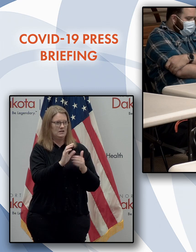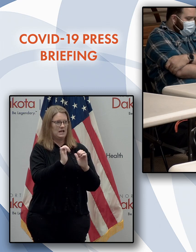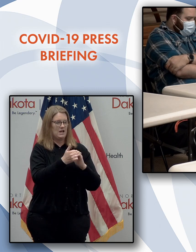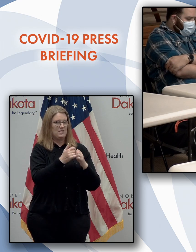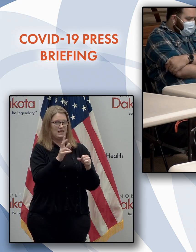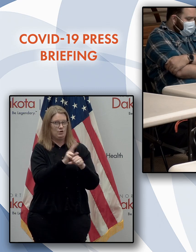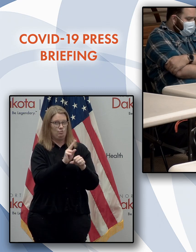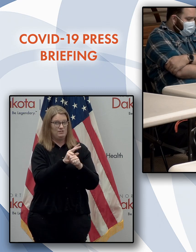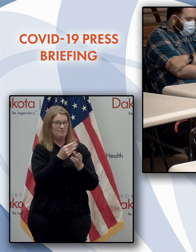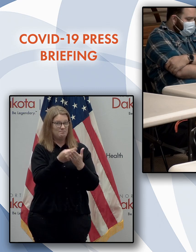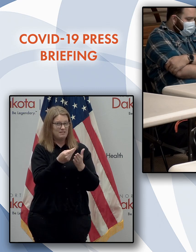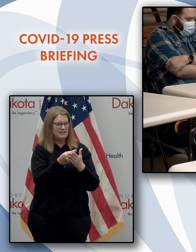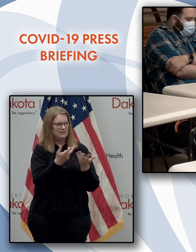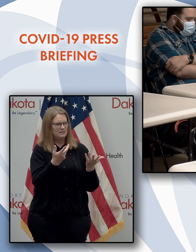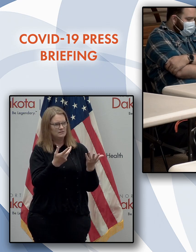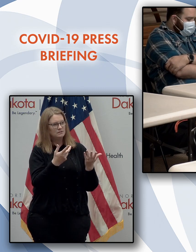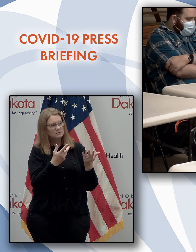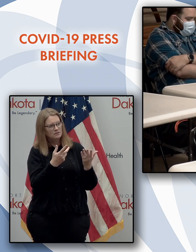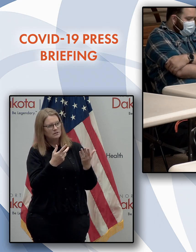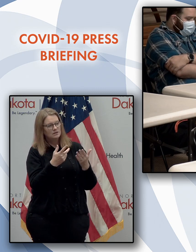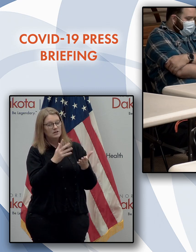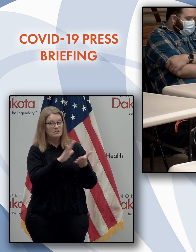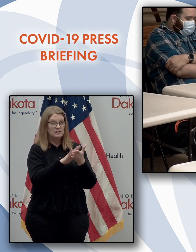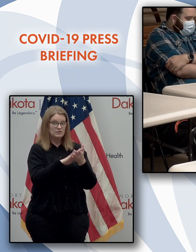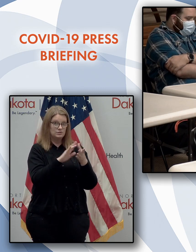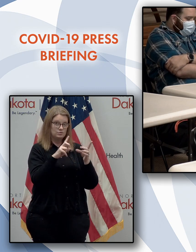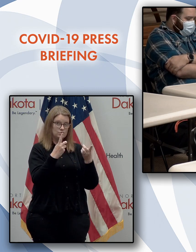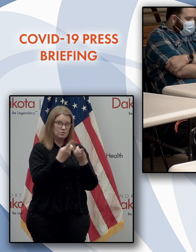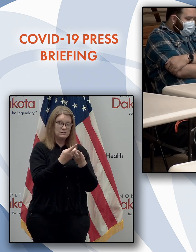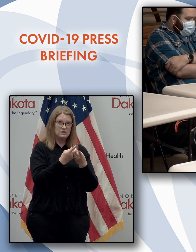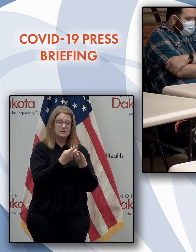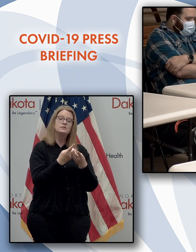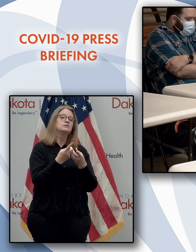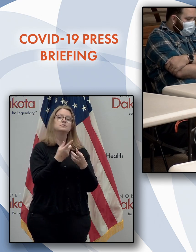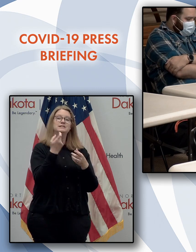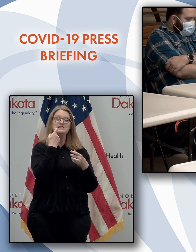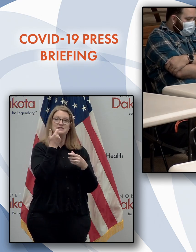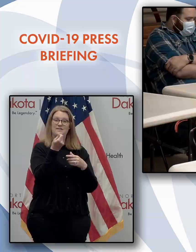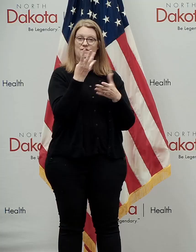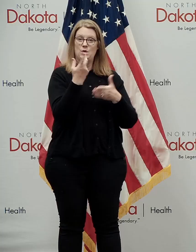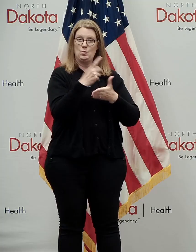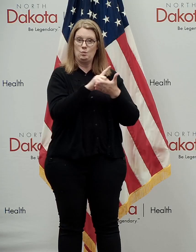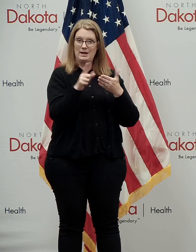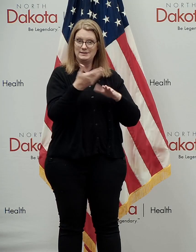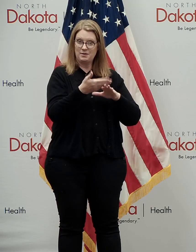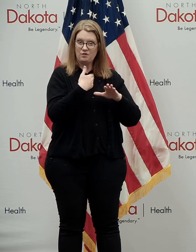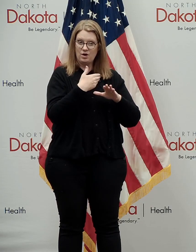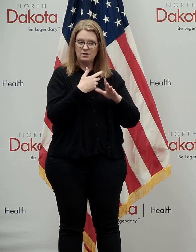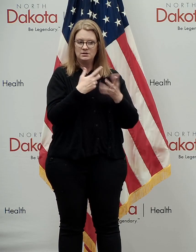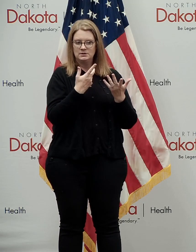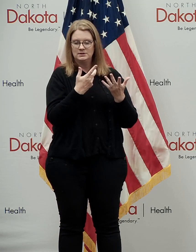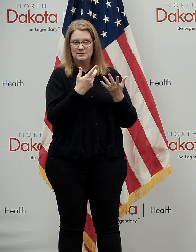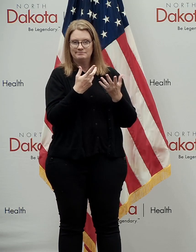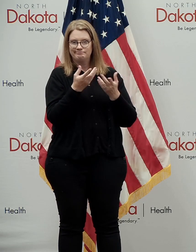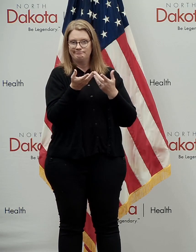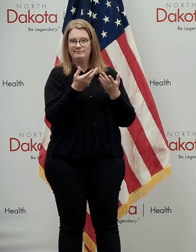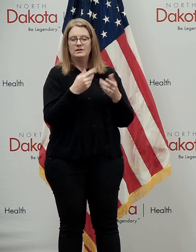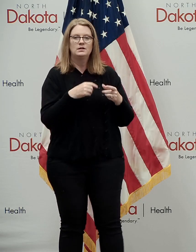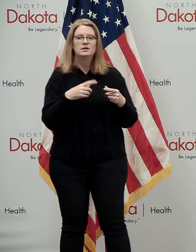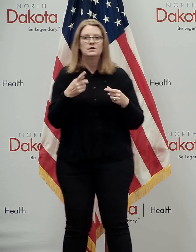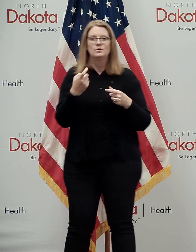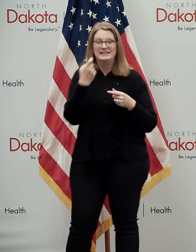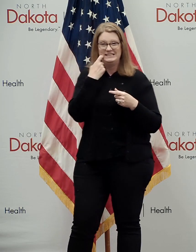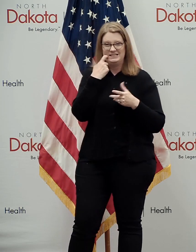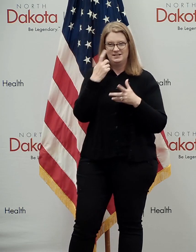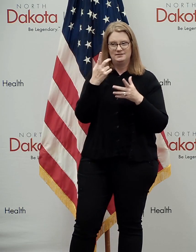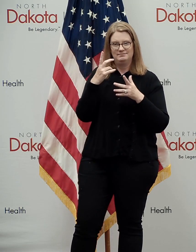money on. What kind of guidance have you been giving these school districts with only a few weeks before school starts? Certainly. So actually just visited with several